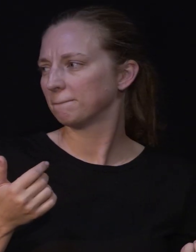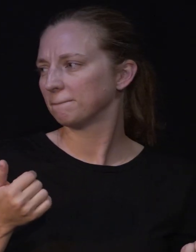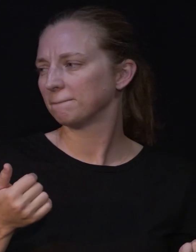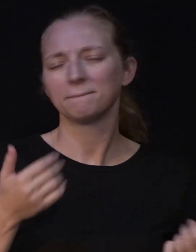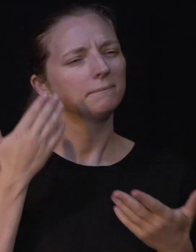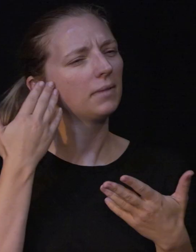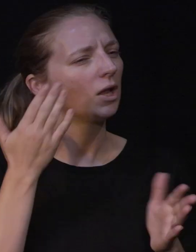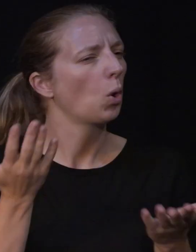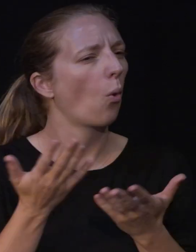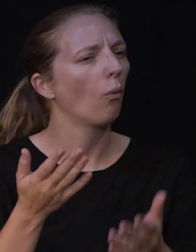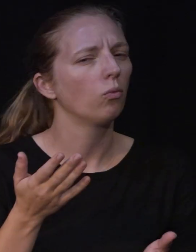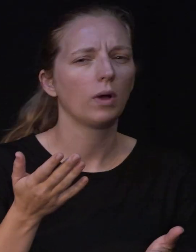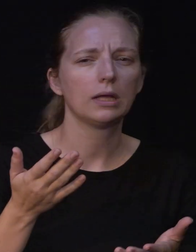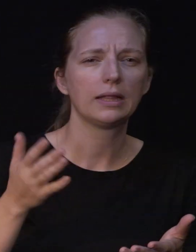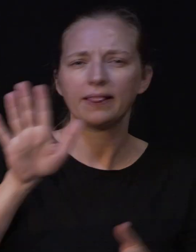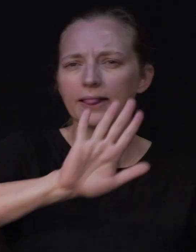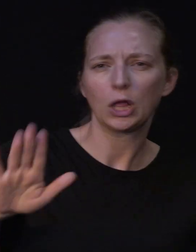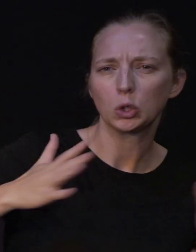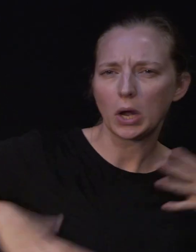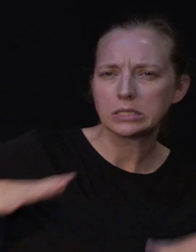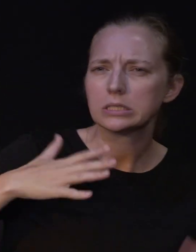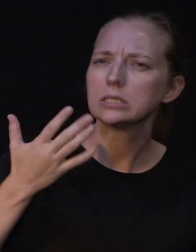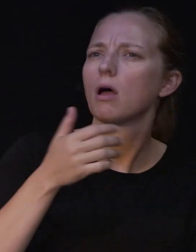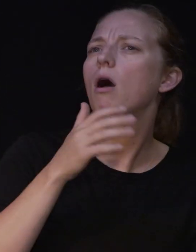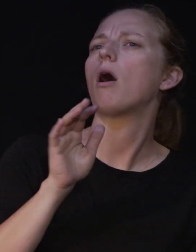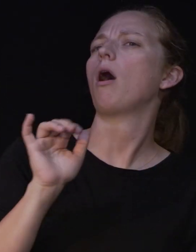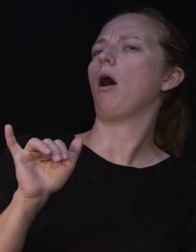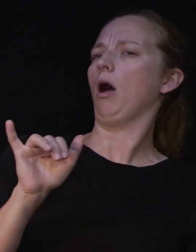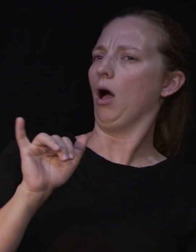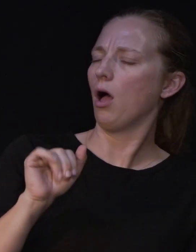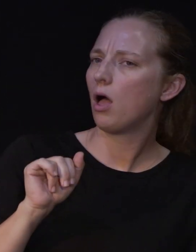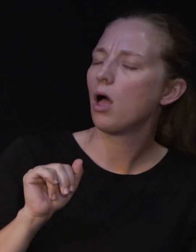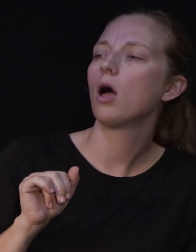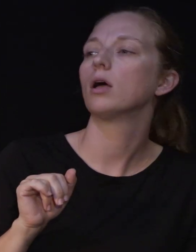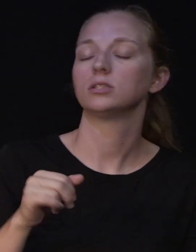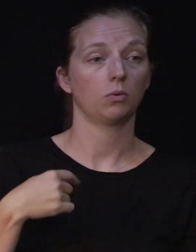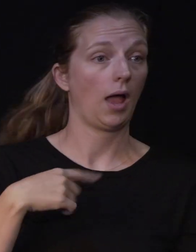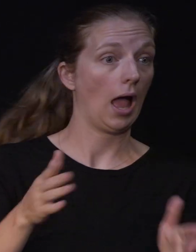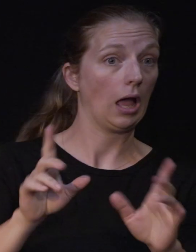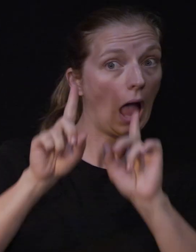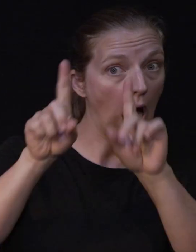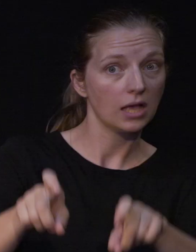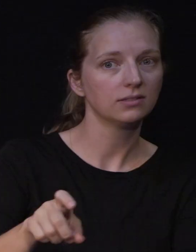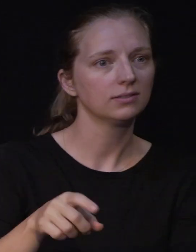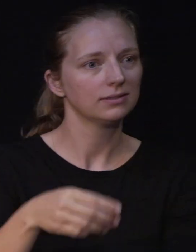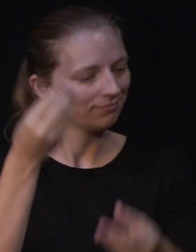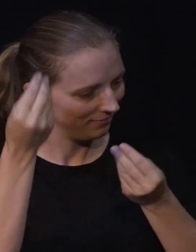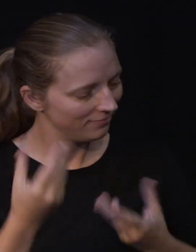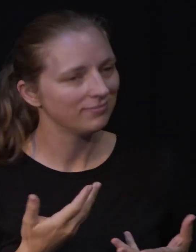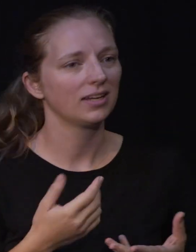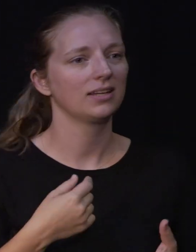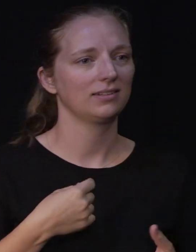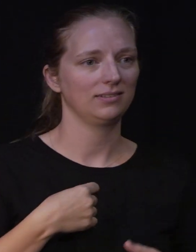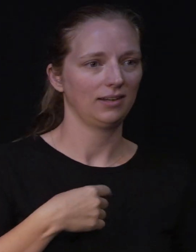I don't know what they're dressed as, and I'm like, and so I ask them, and then they tell me, and then I look it up, and then